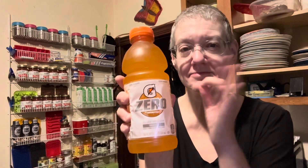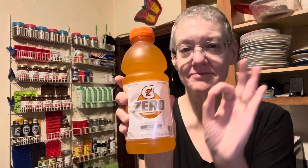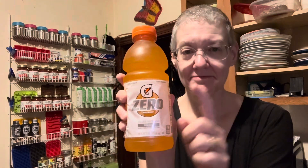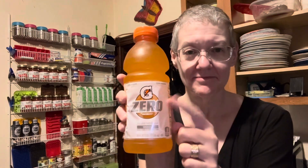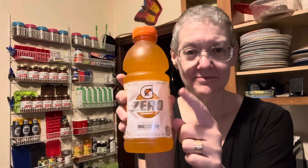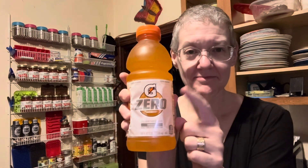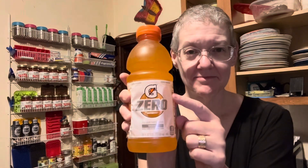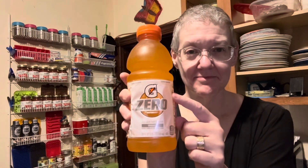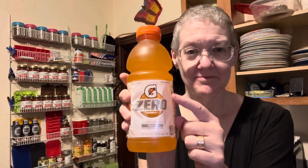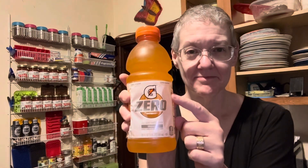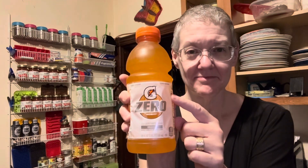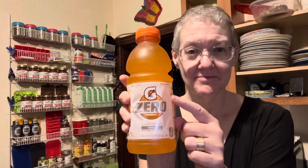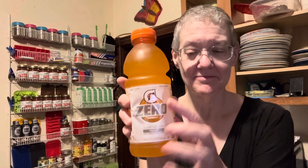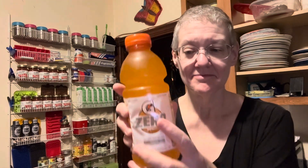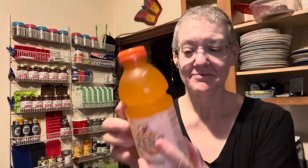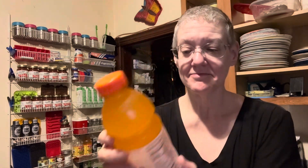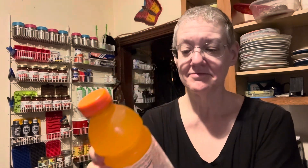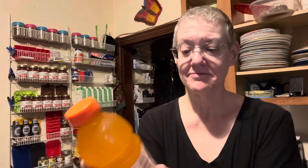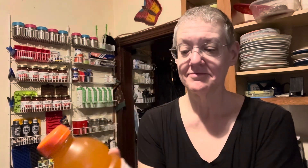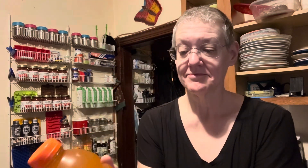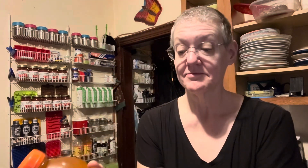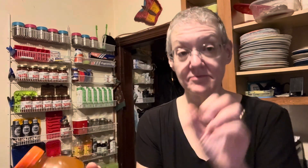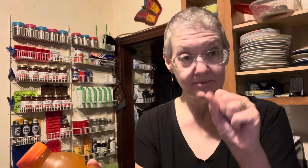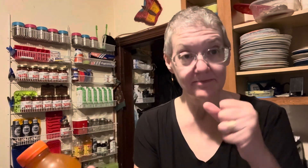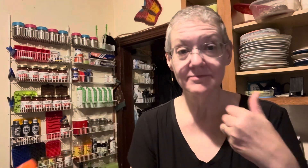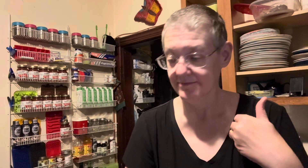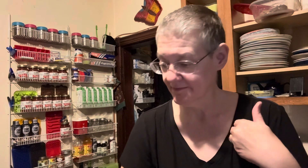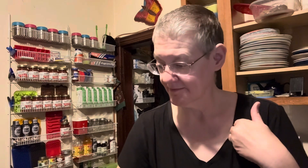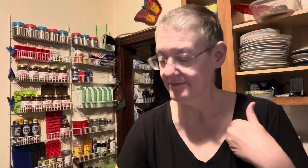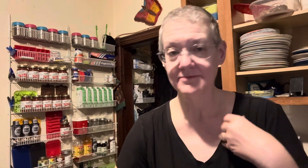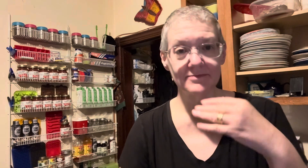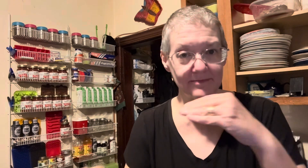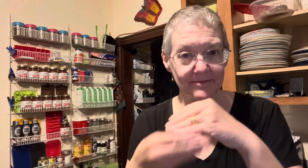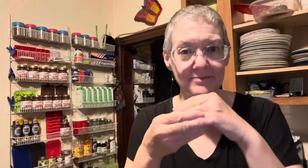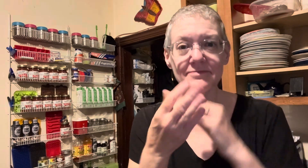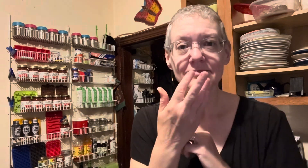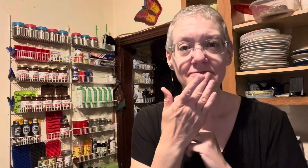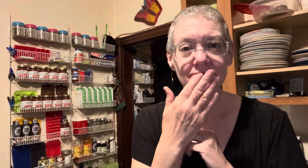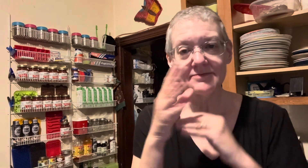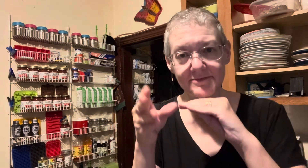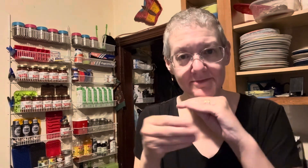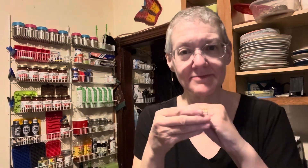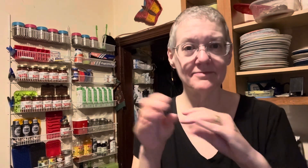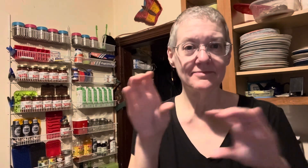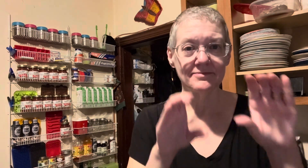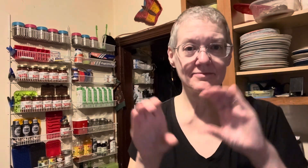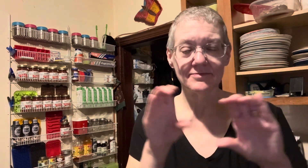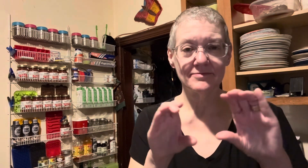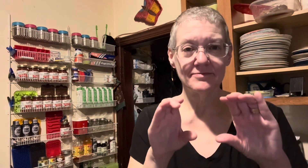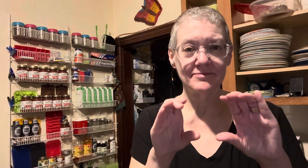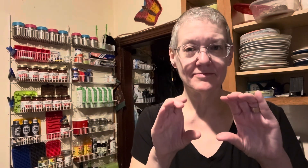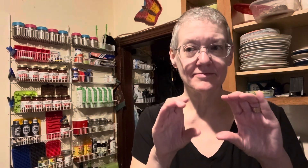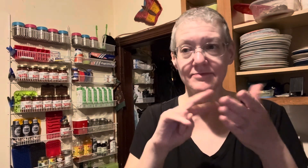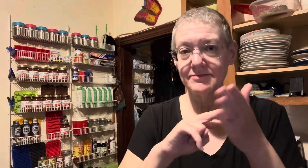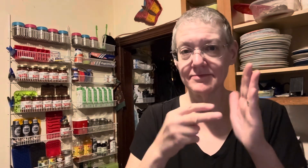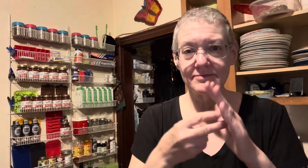The Zero is the sugar-free. And yes, it has added chemicals and artificial colorings.